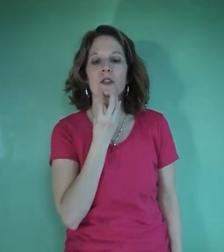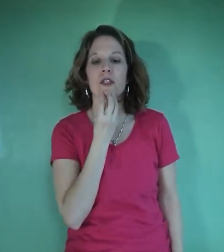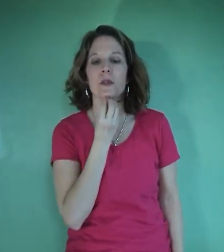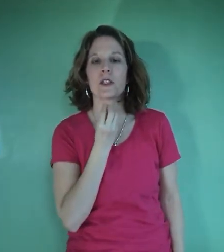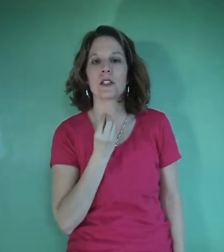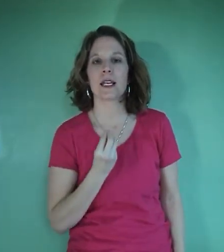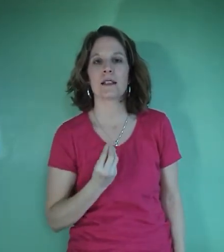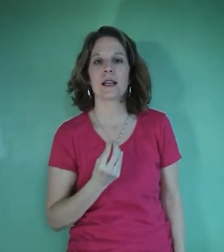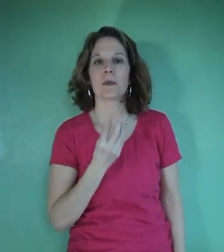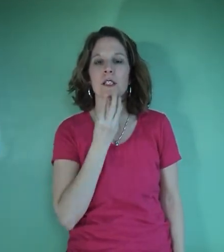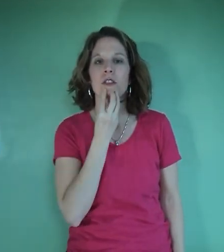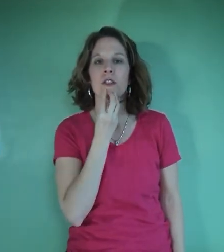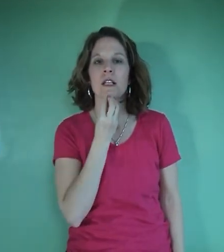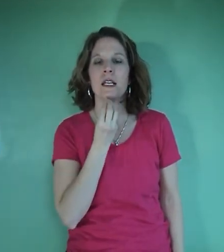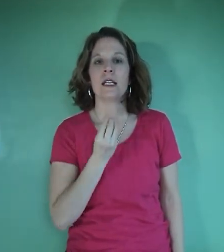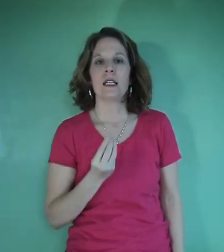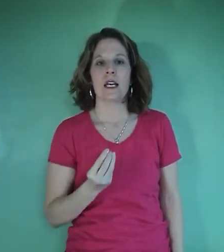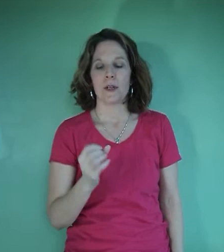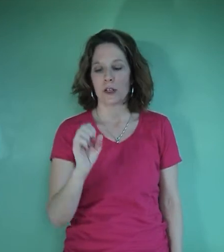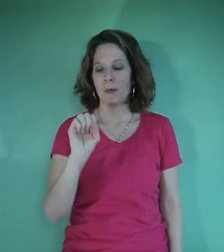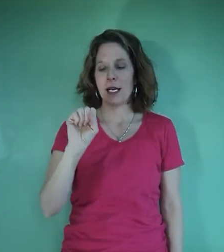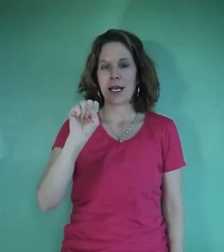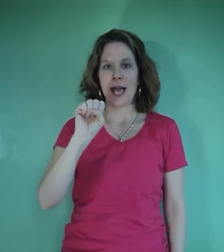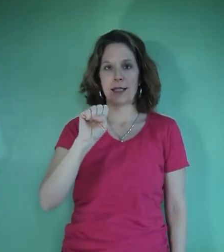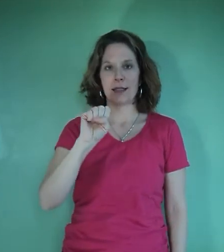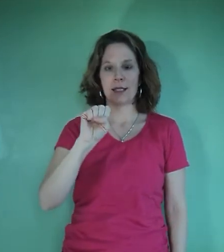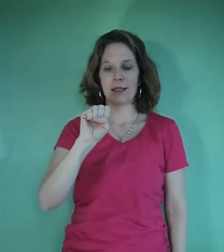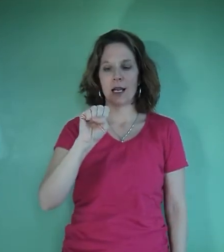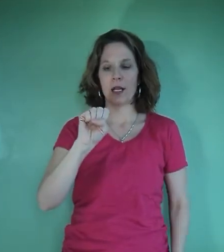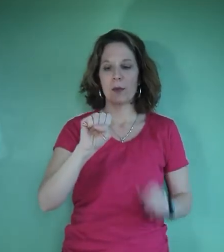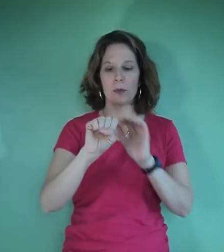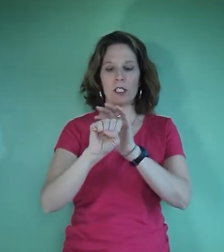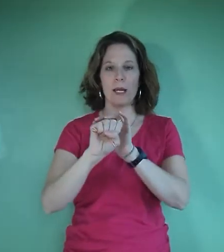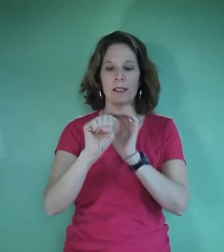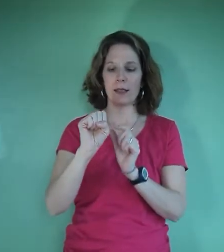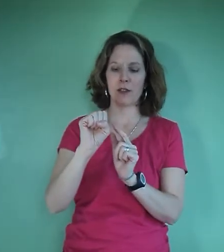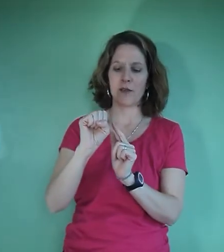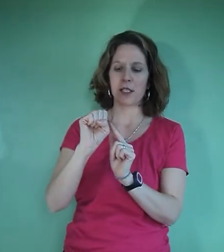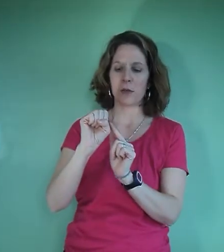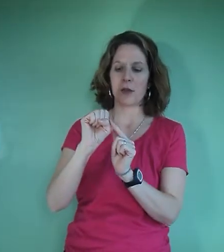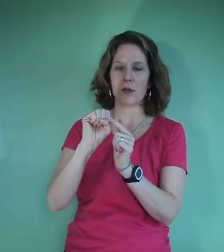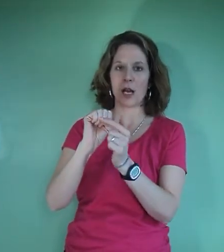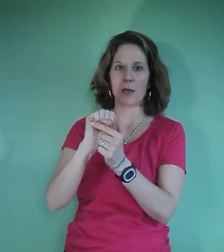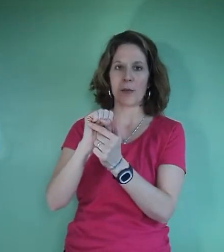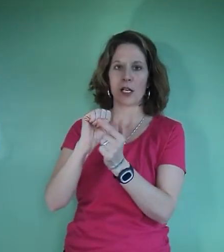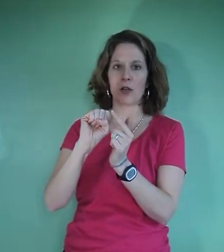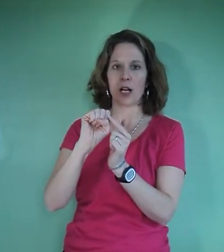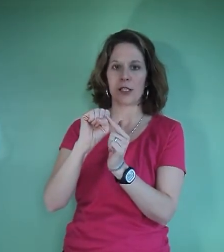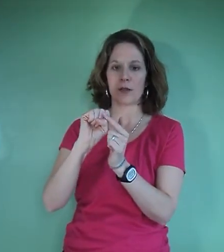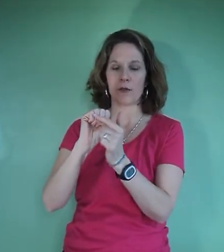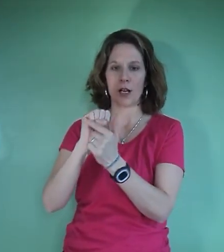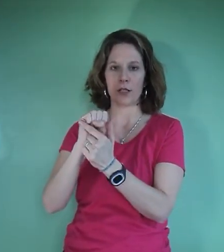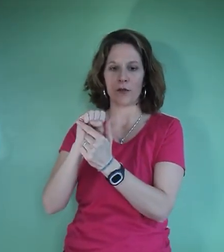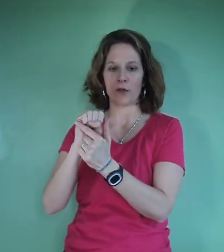Jewish state established. And then you're going to make an S in sign language, which is basically a fist with your thumb coming across the front of your